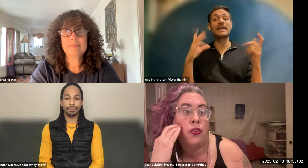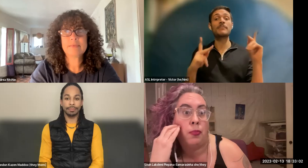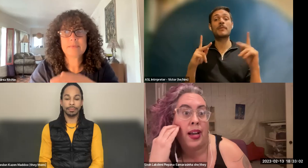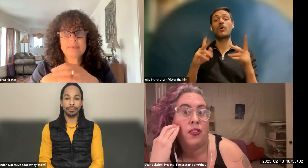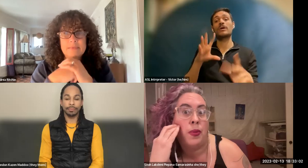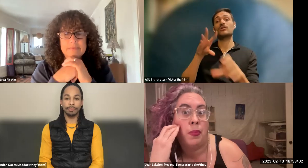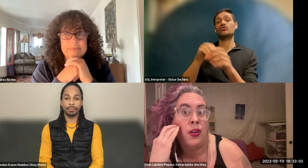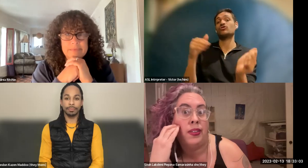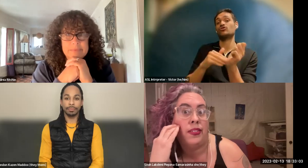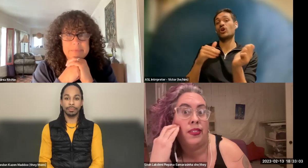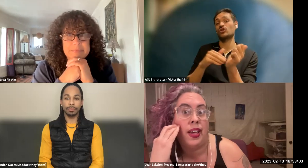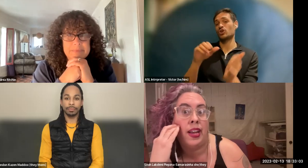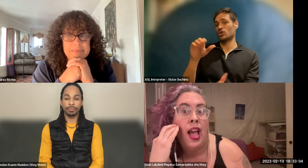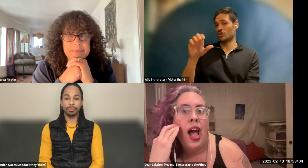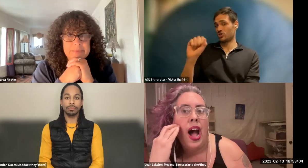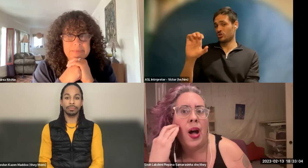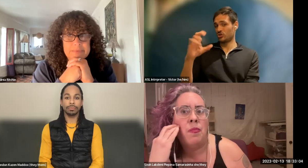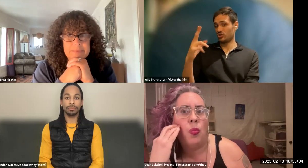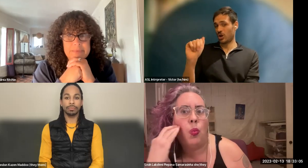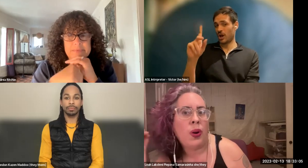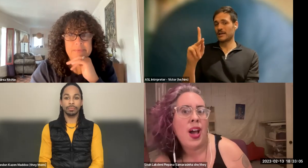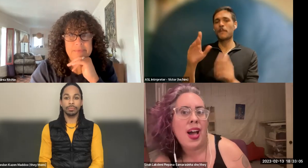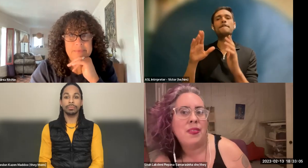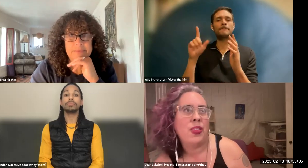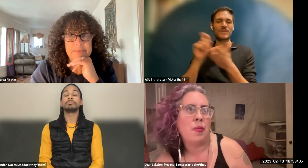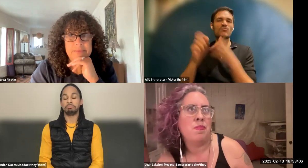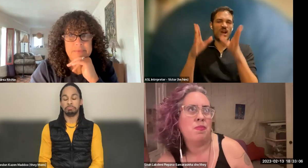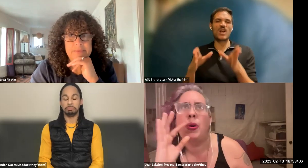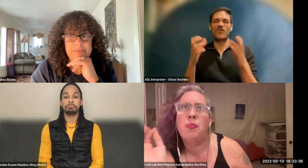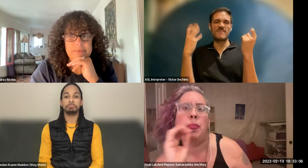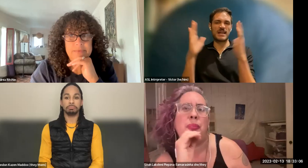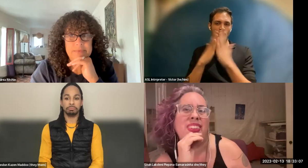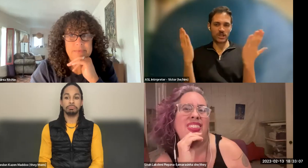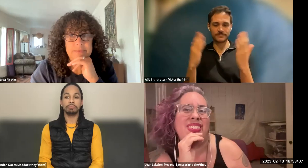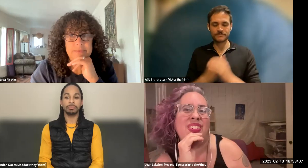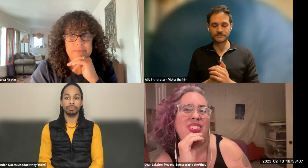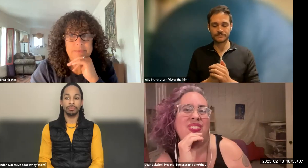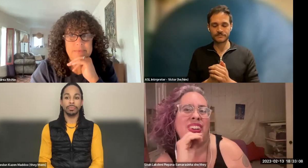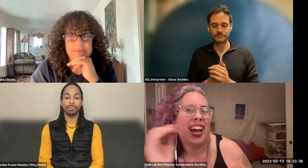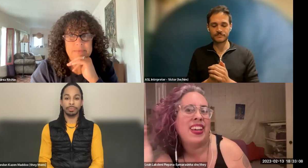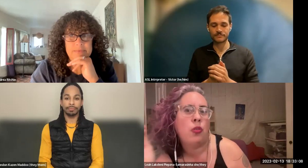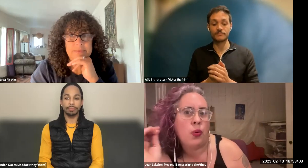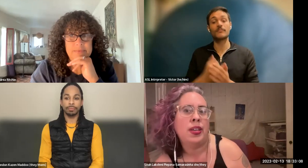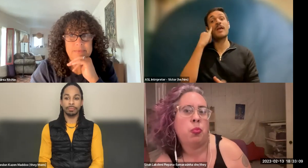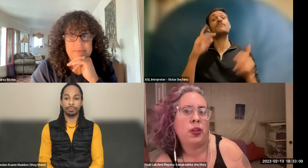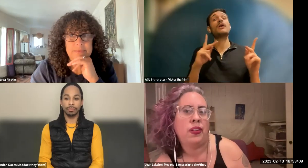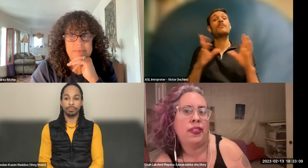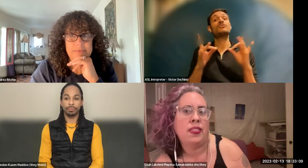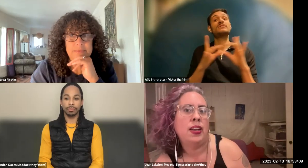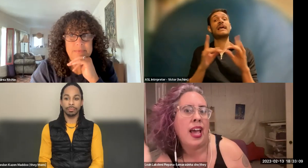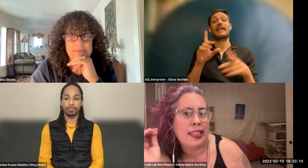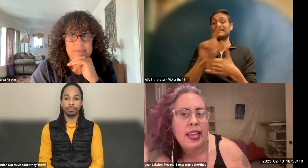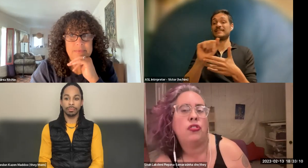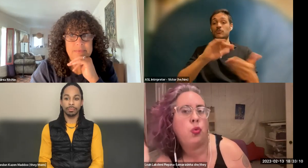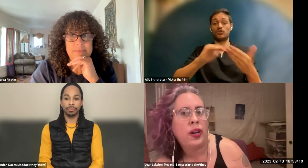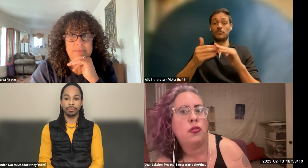the author of Black Disability Politics, has said, we're not when people say the disabled community, I think it's really important to say